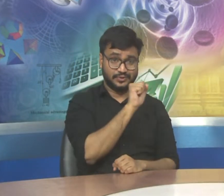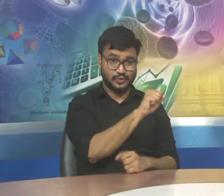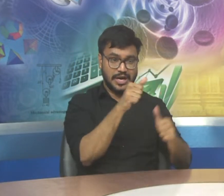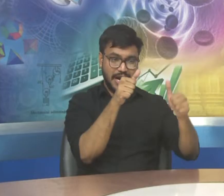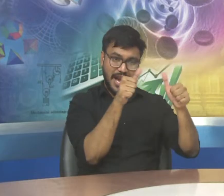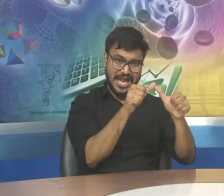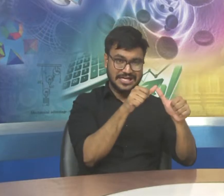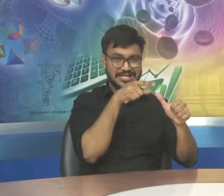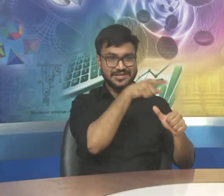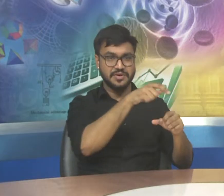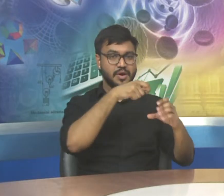After analyzing,